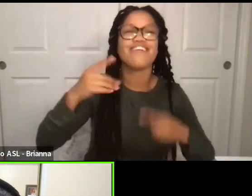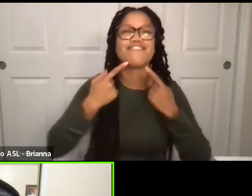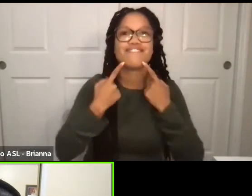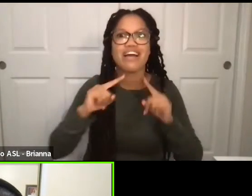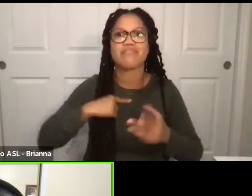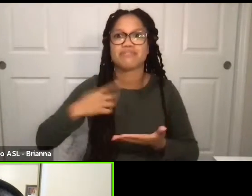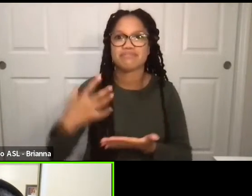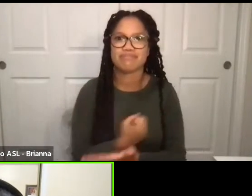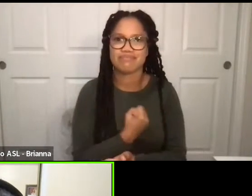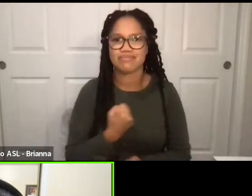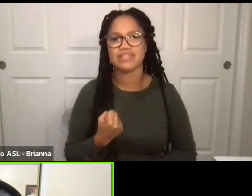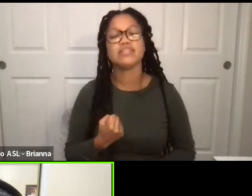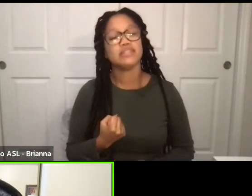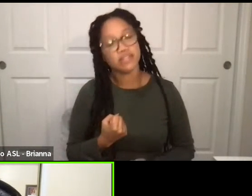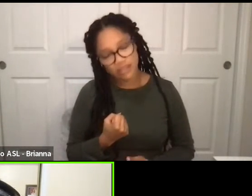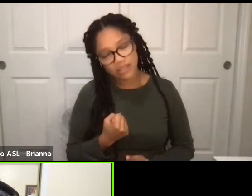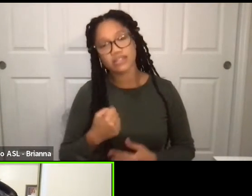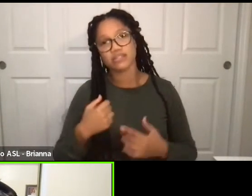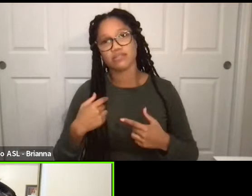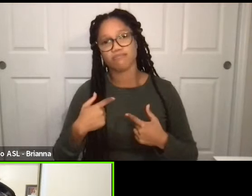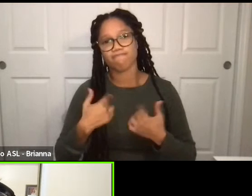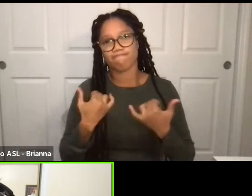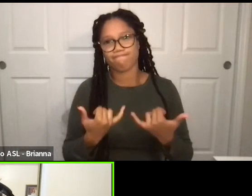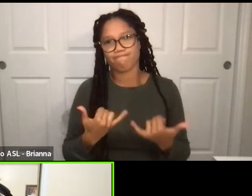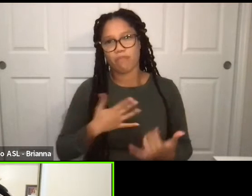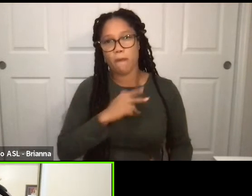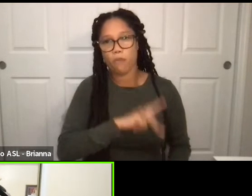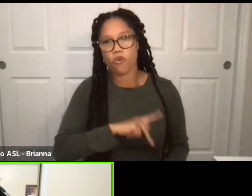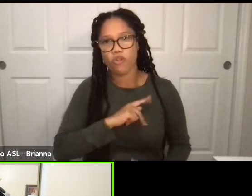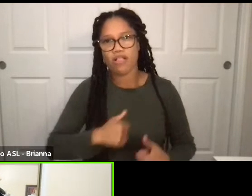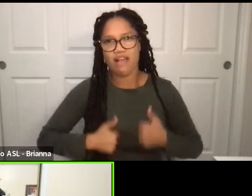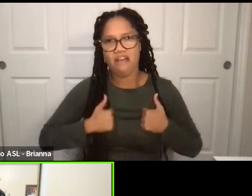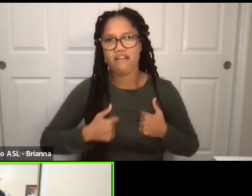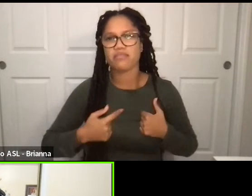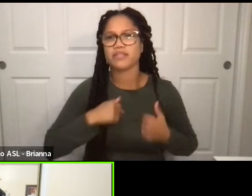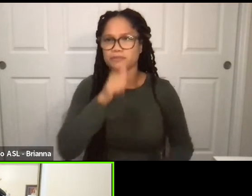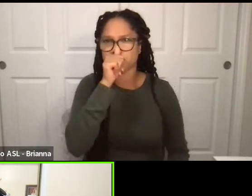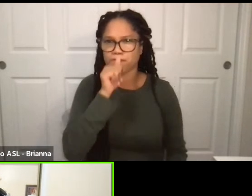I've been going through a lot of transition in my personal life at this time.